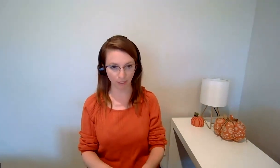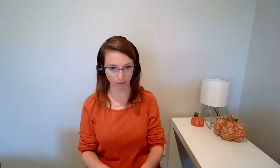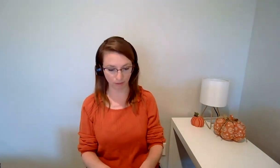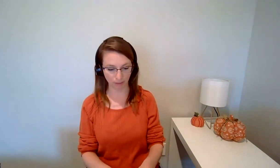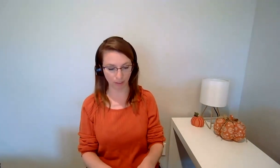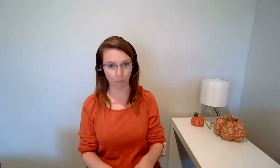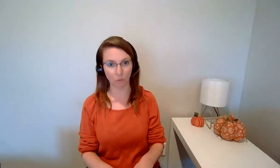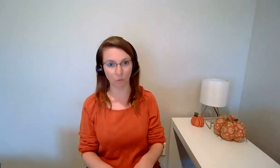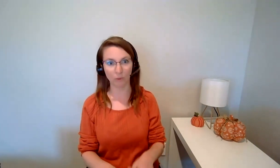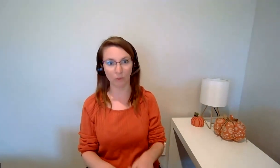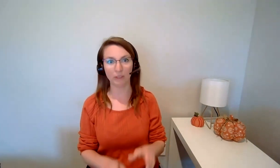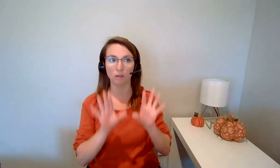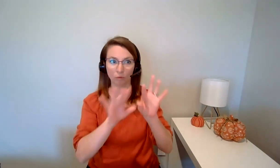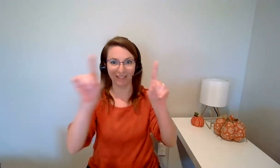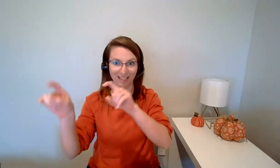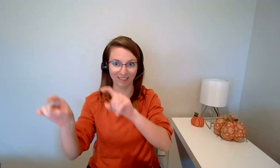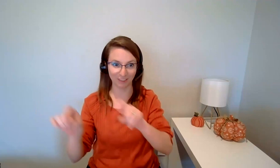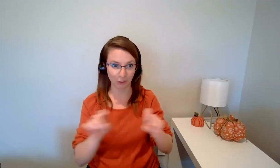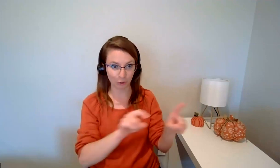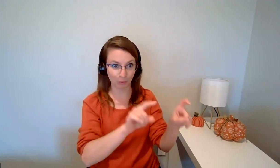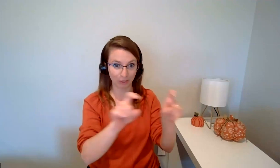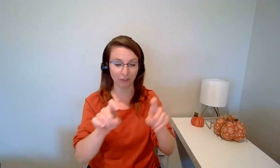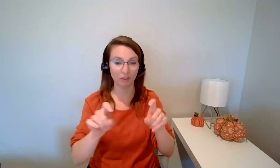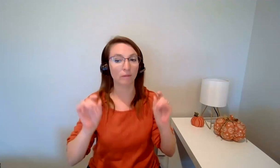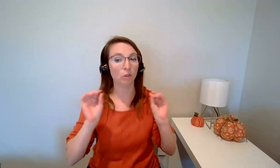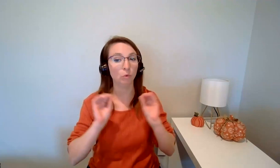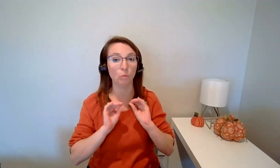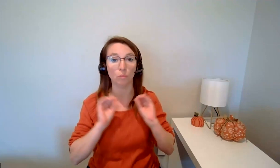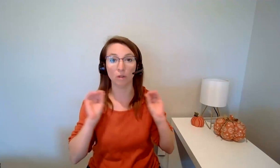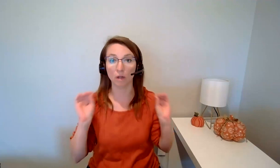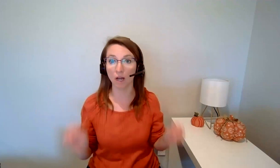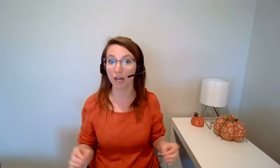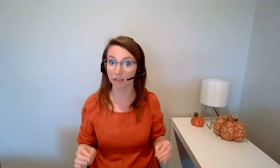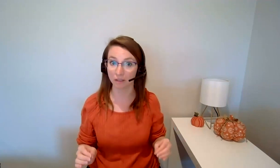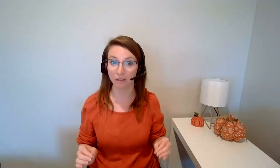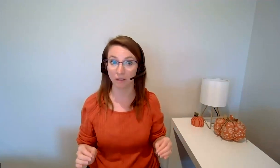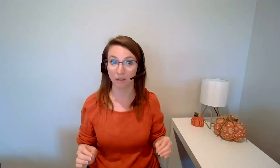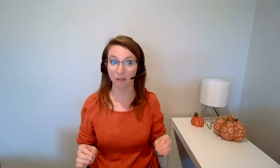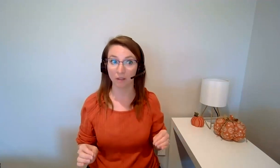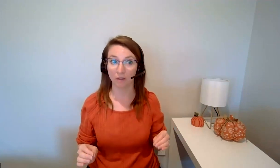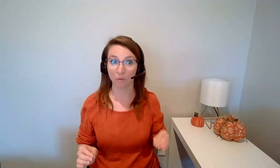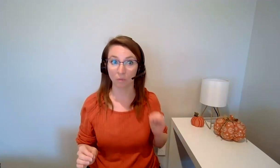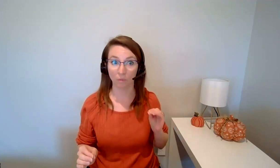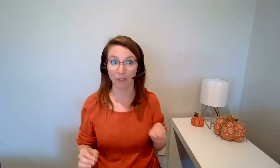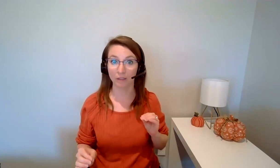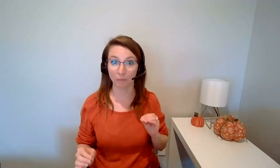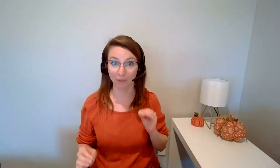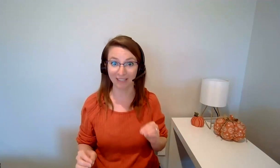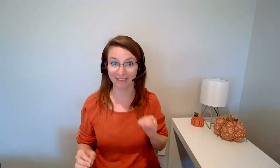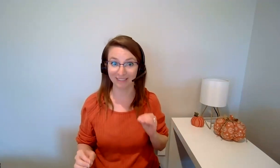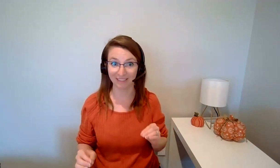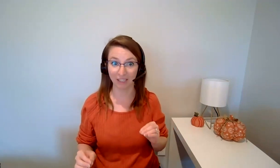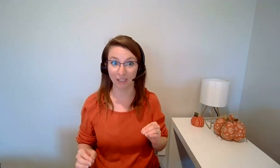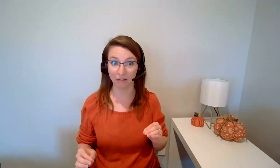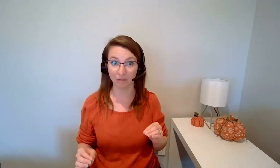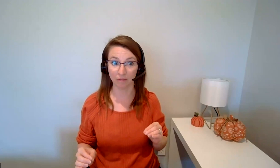this activity, I'm going to go around and ask questions. So if you do not want to practice